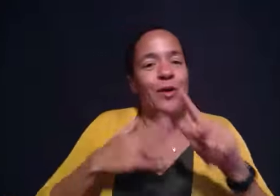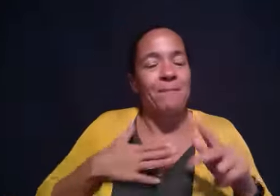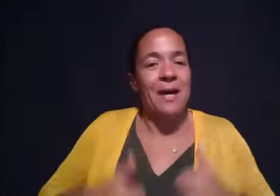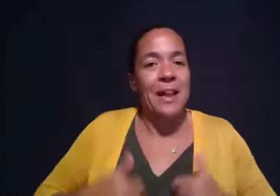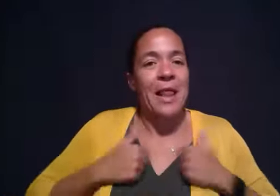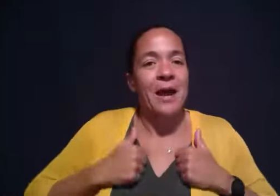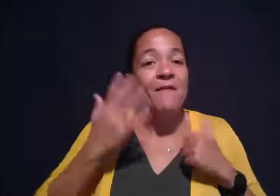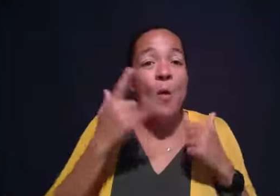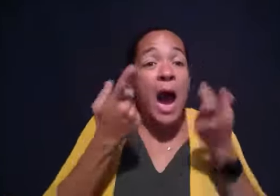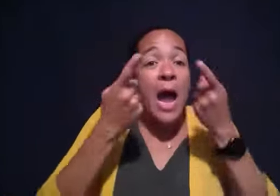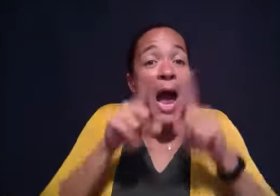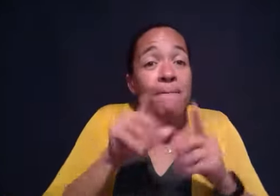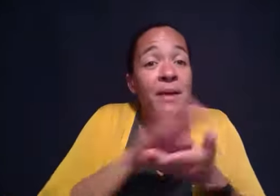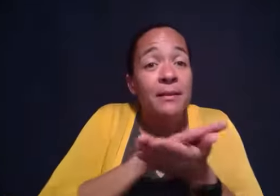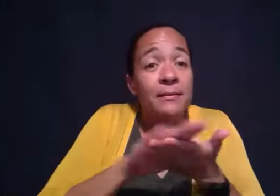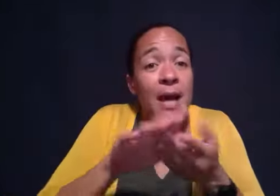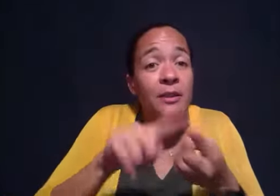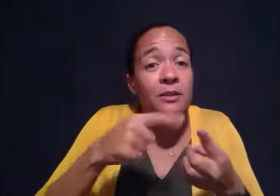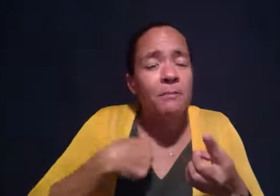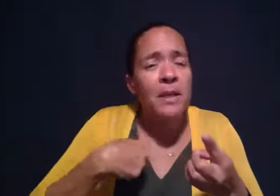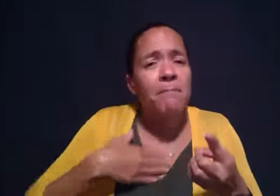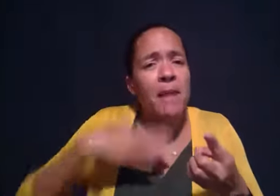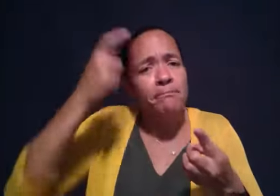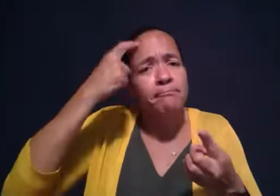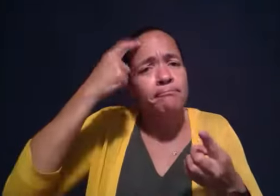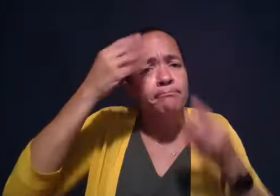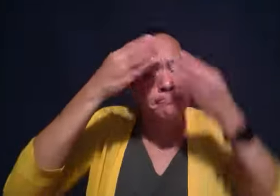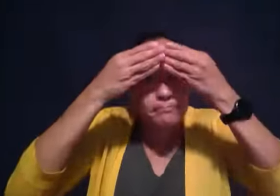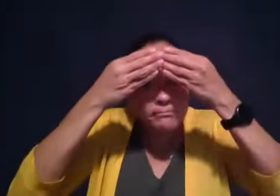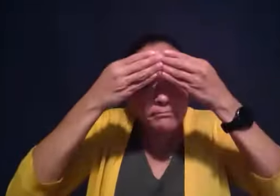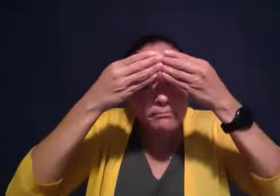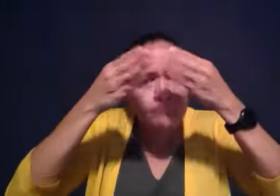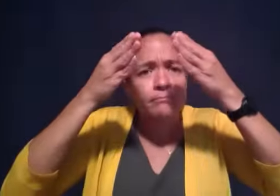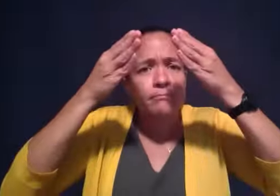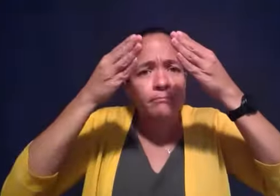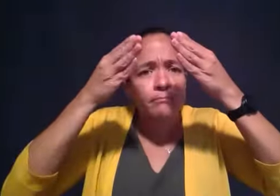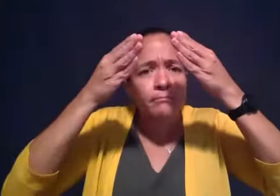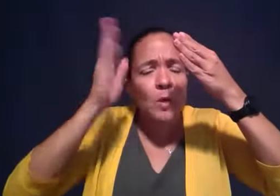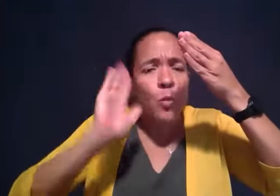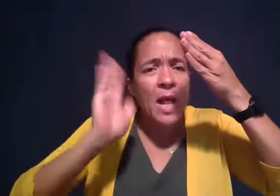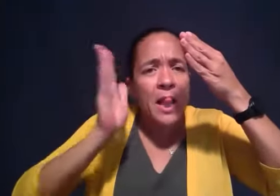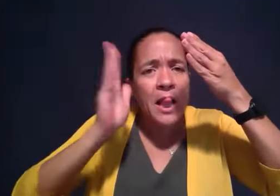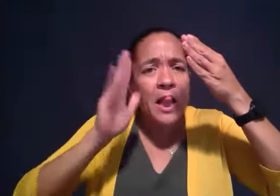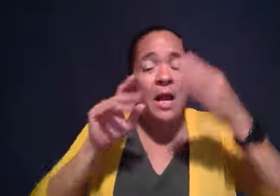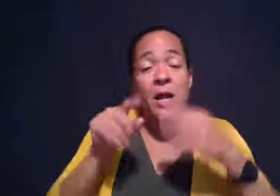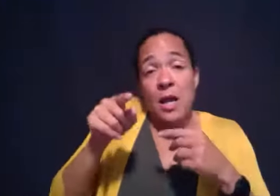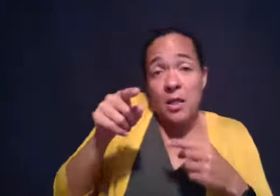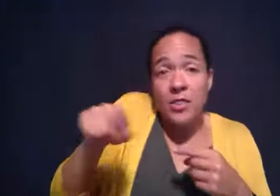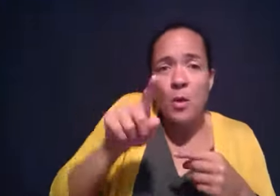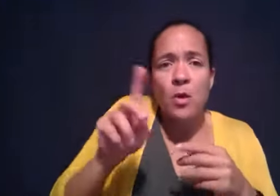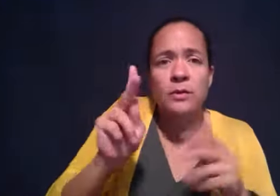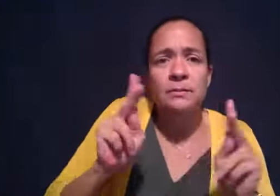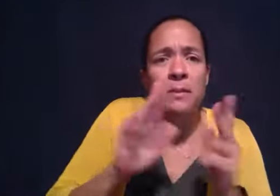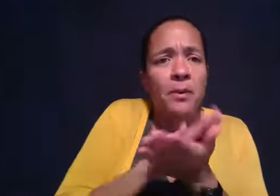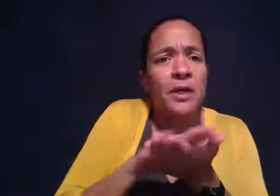bit. And those people were really nice to me, nice enough that when they told me to go to Denny's after the meeting, I